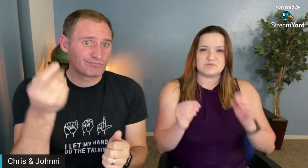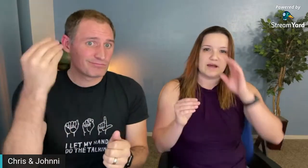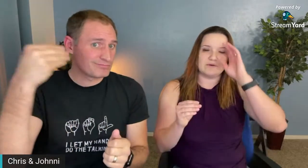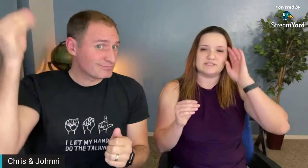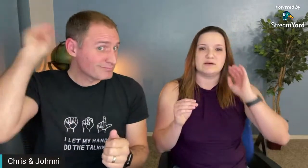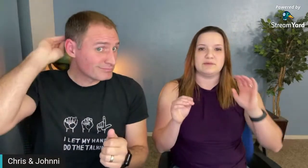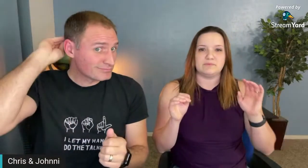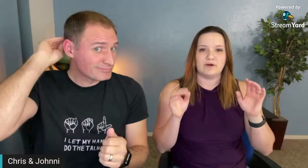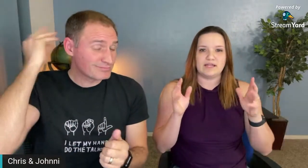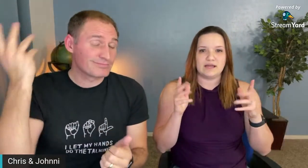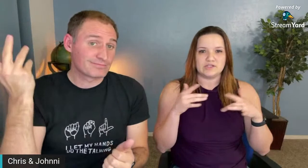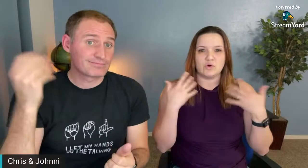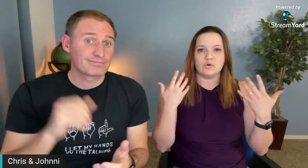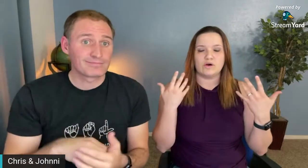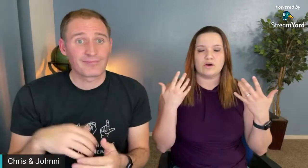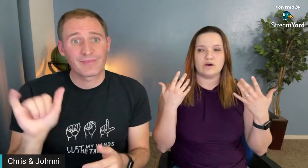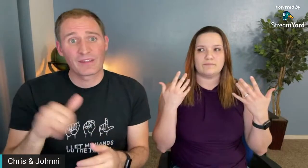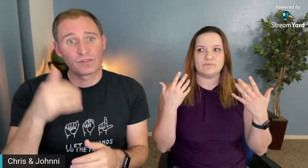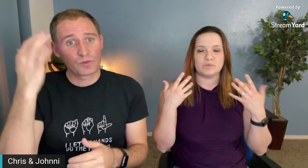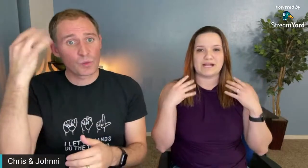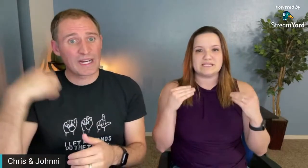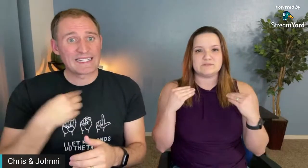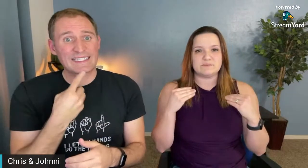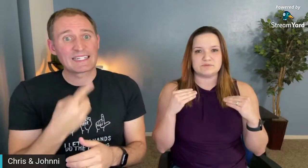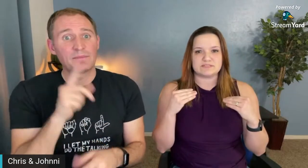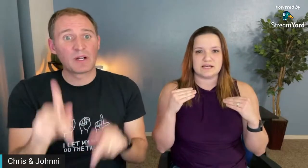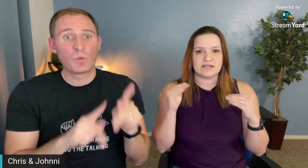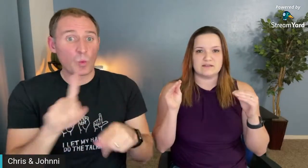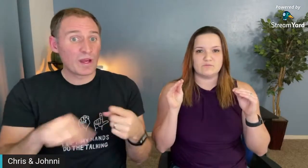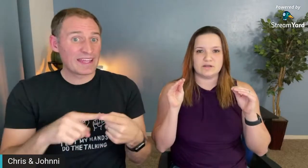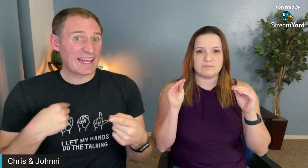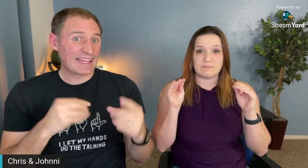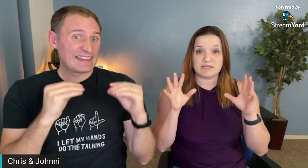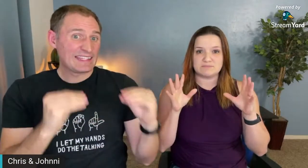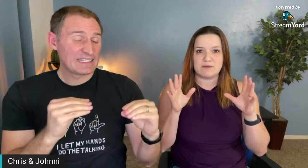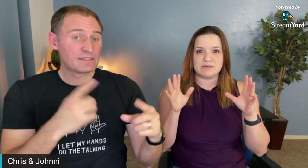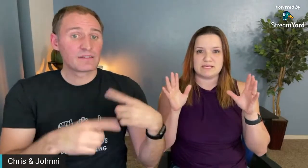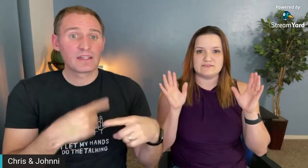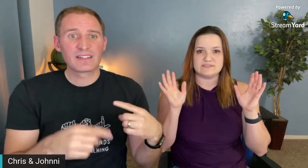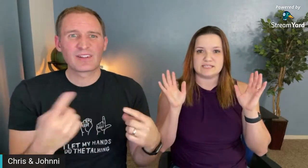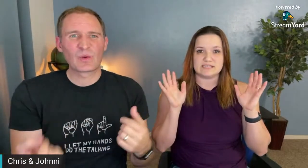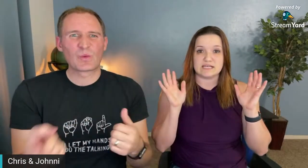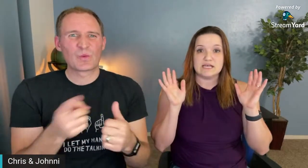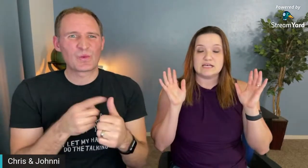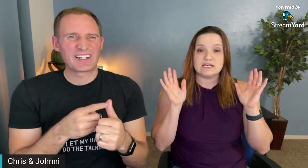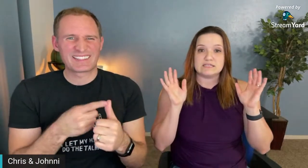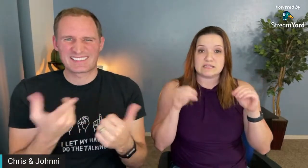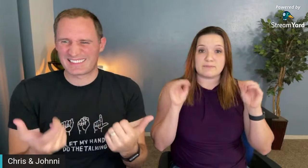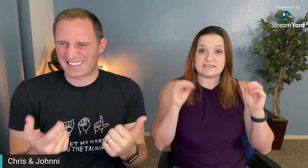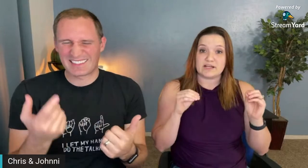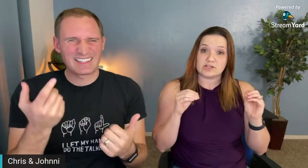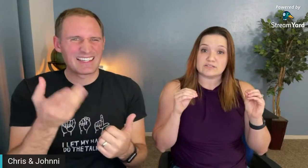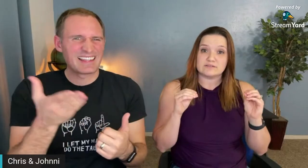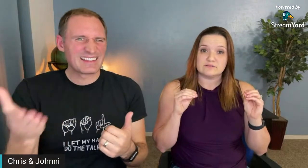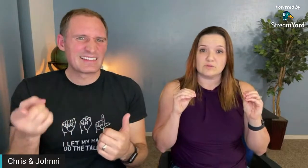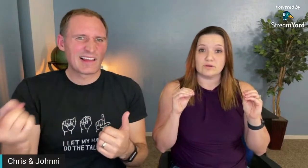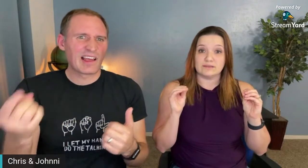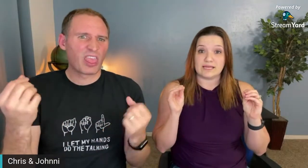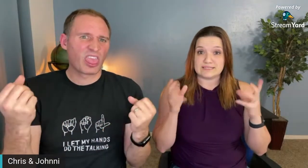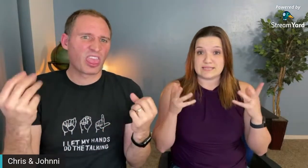why I always tell people, when I teach people sign, one of my biggest pet peeves is sloppy signers or lazy